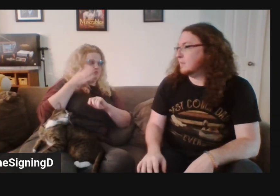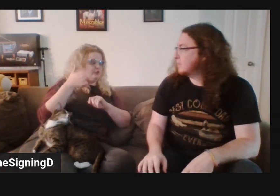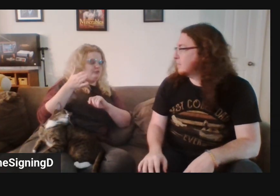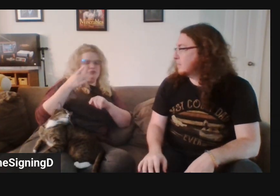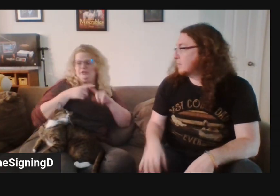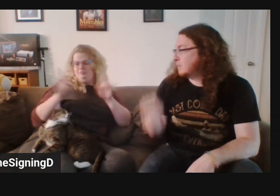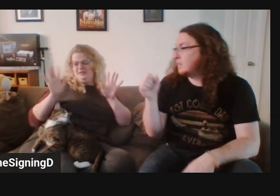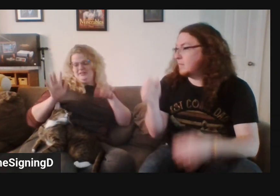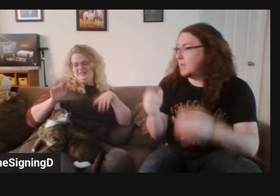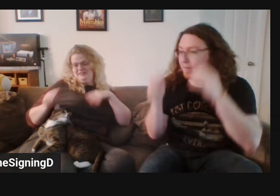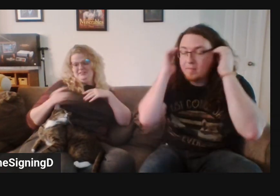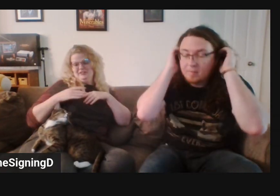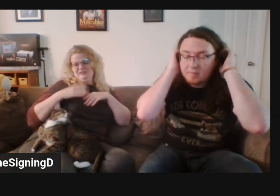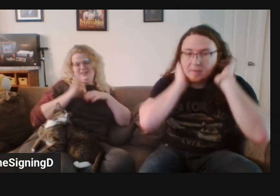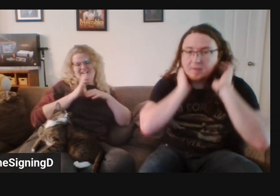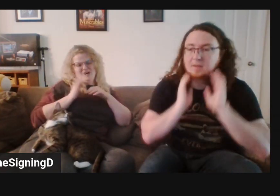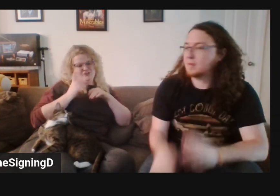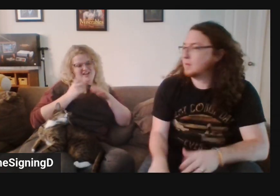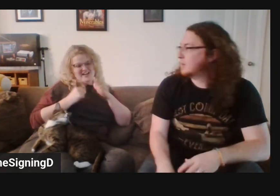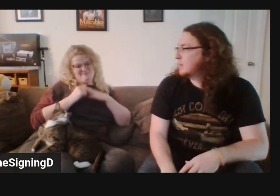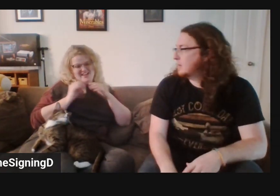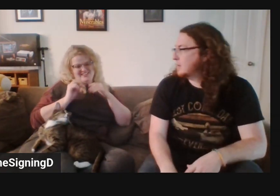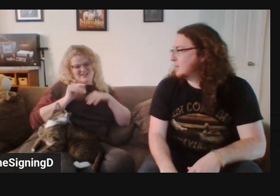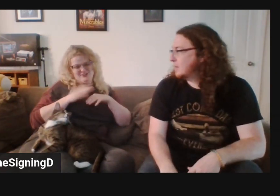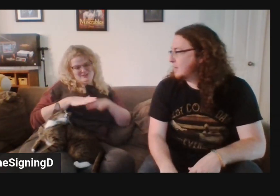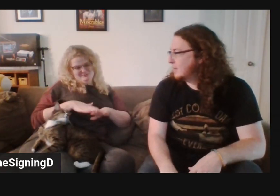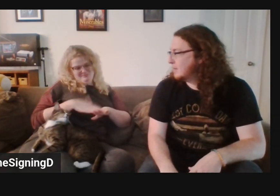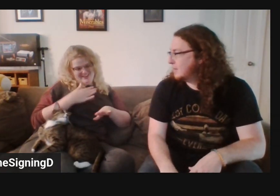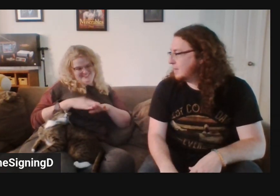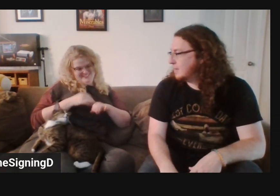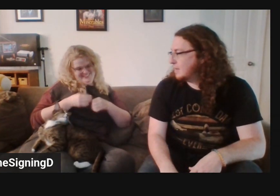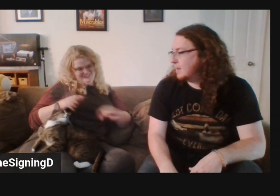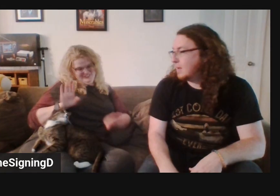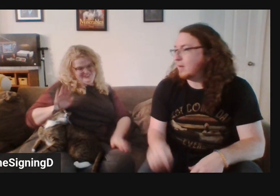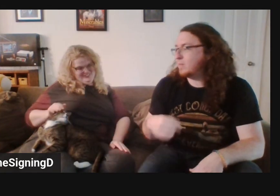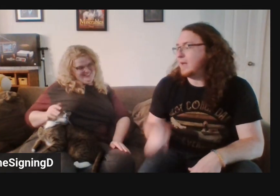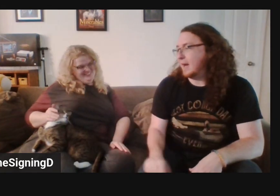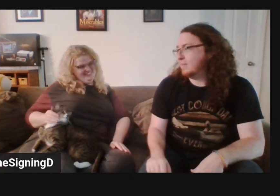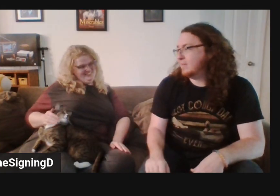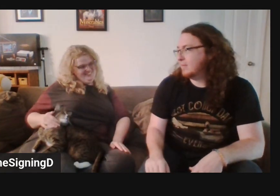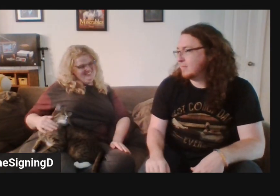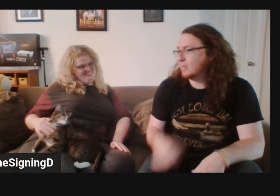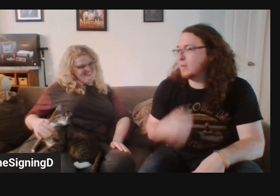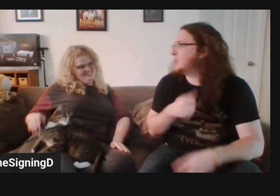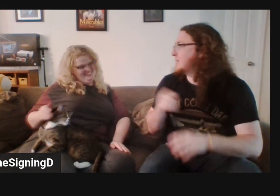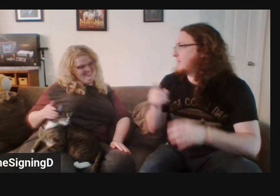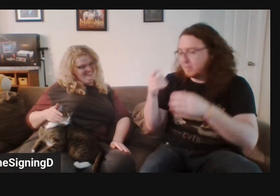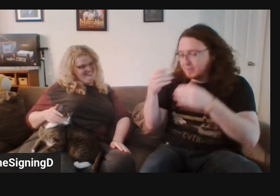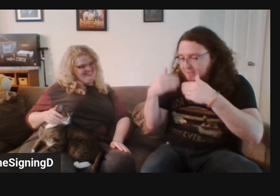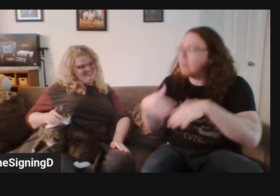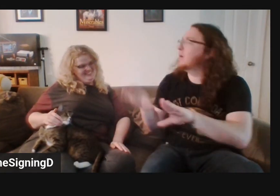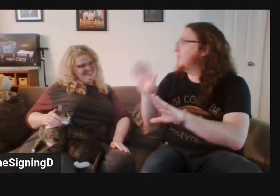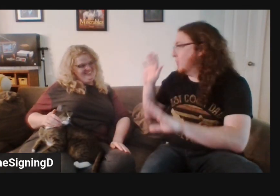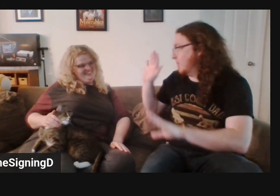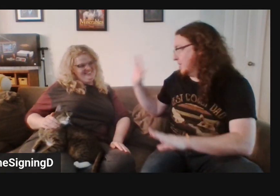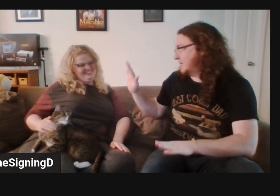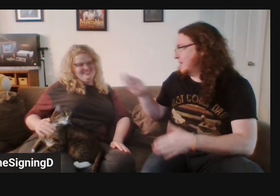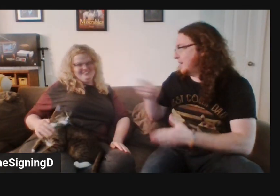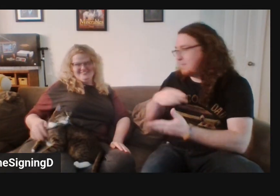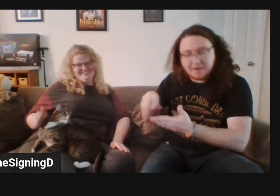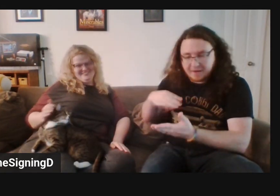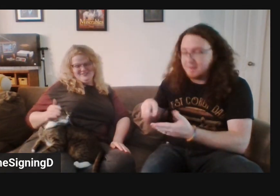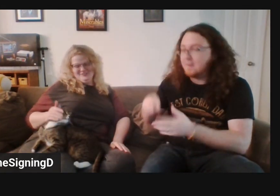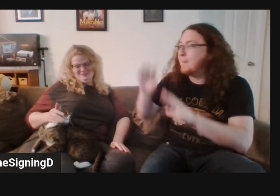in the future, but Yep. right now we're kind of mapped out on pets. Sure. Yeah. We would just get rid of